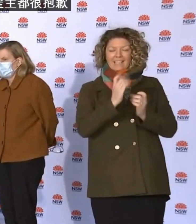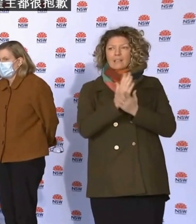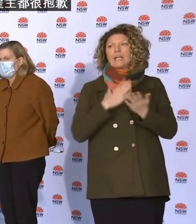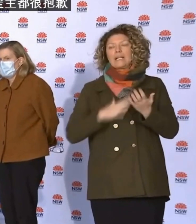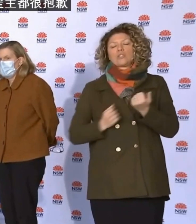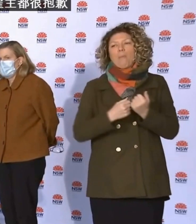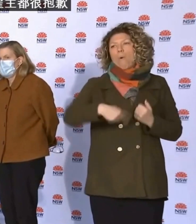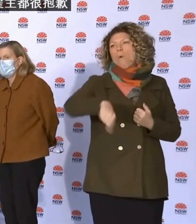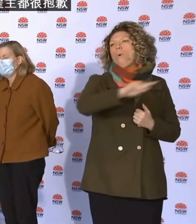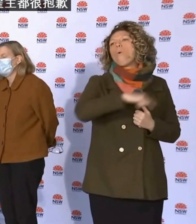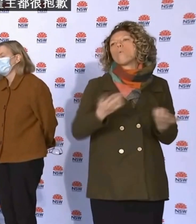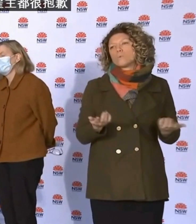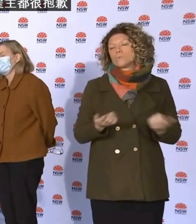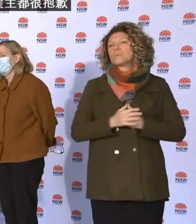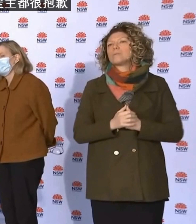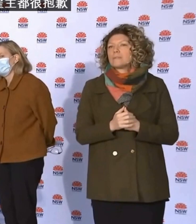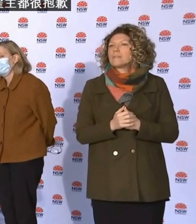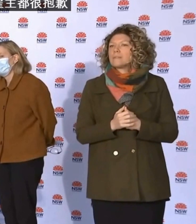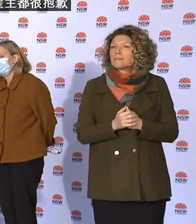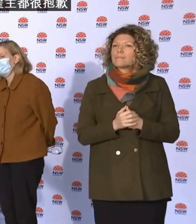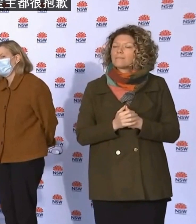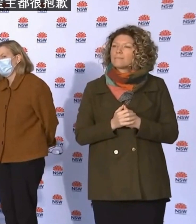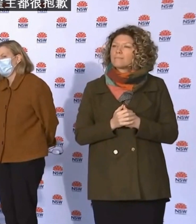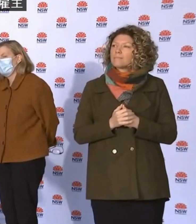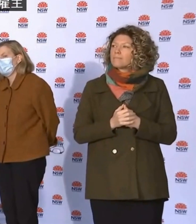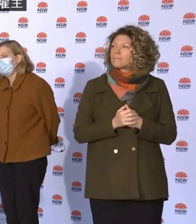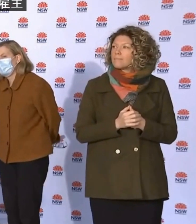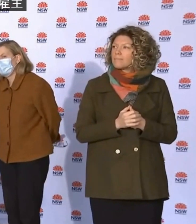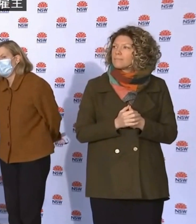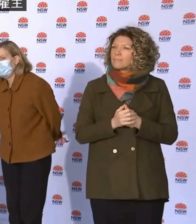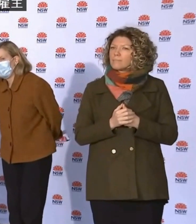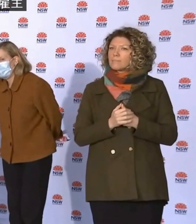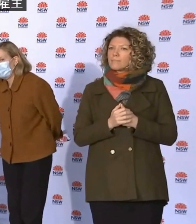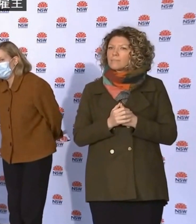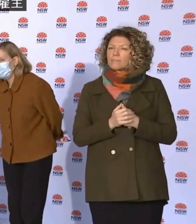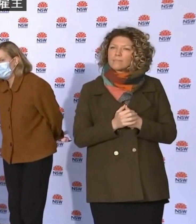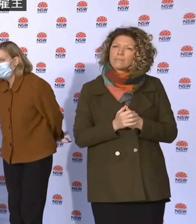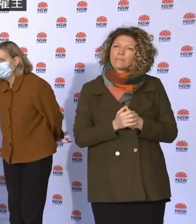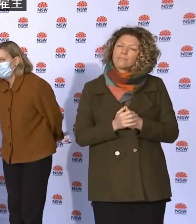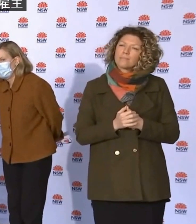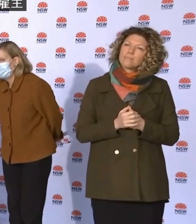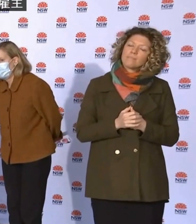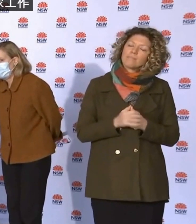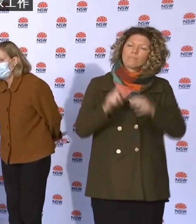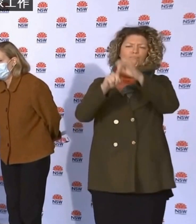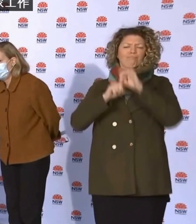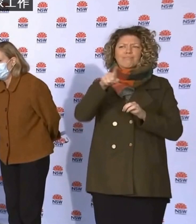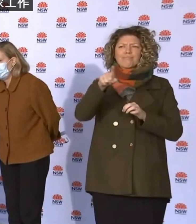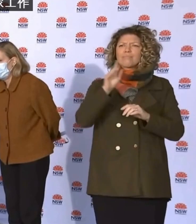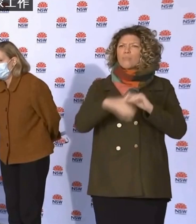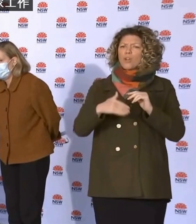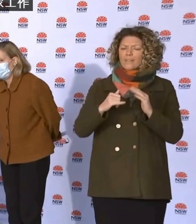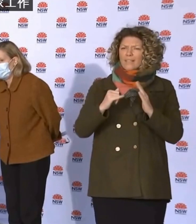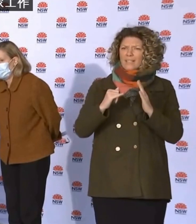12 at this time. On Saturday, you announced that all employers across the state... Sorry. On Saturday, you announced that all employers across the state would